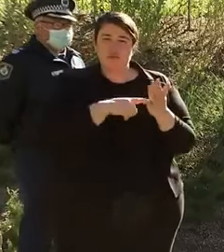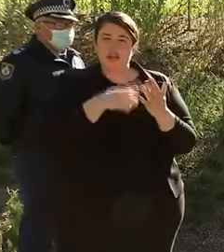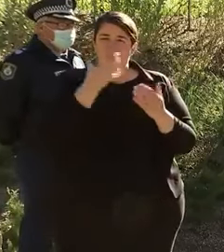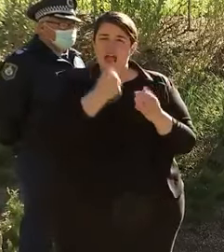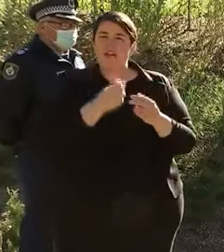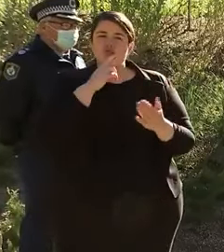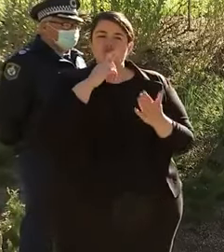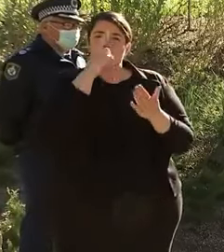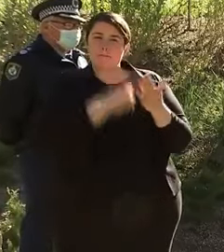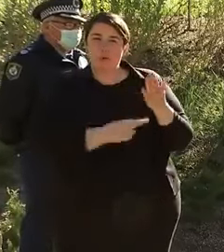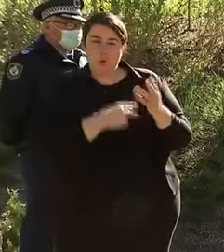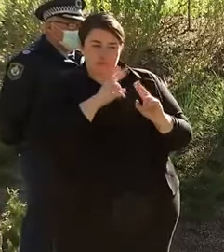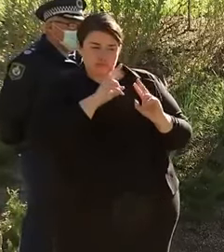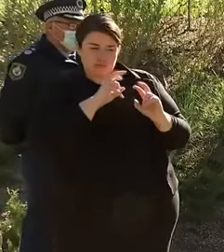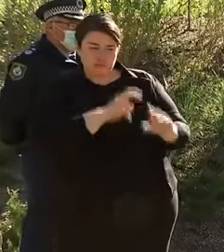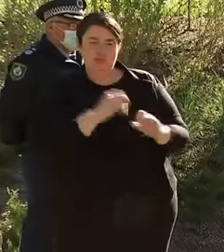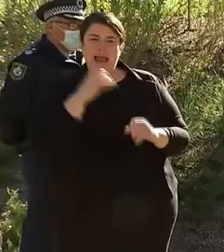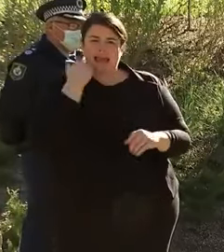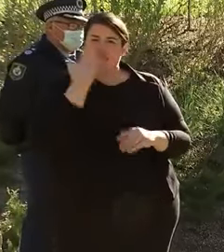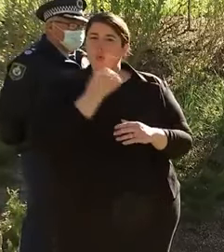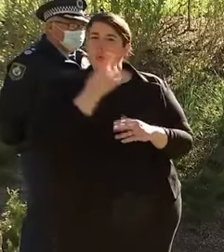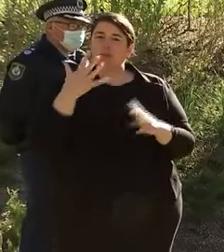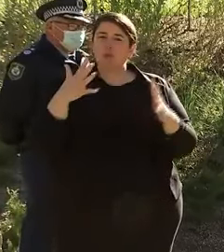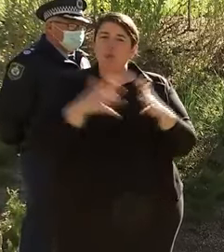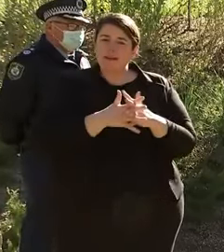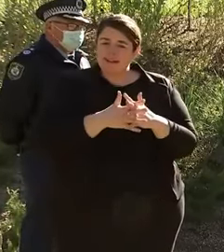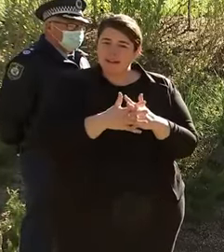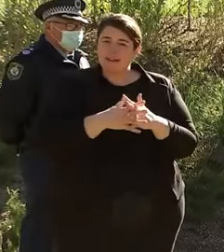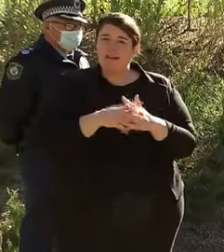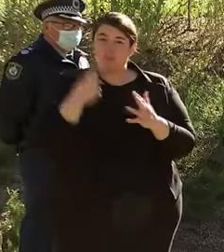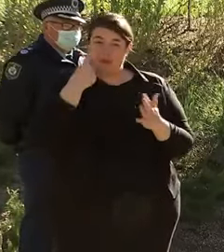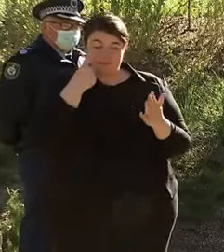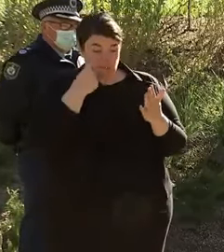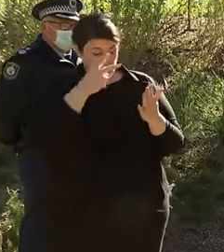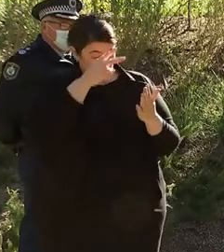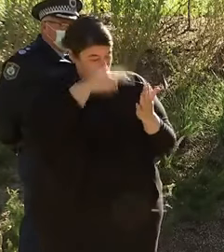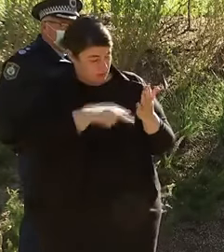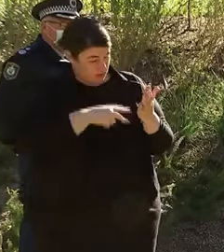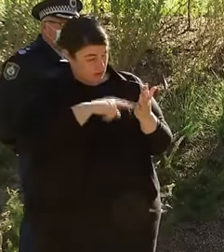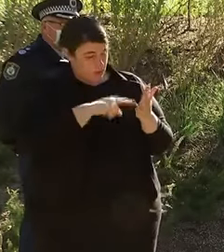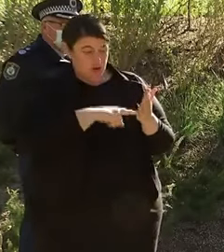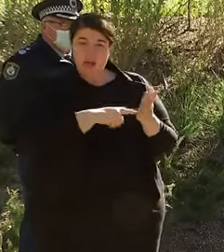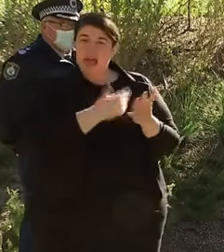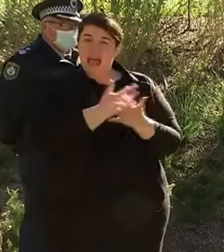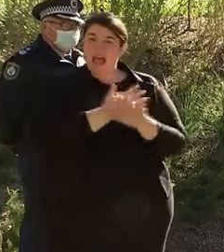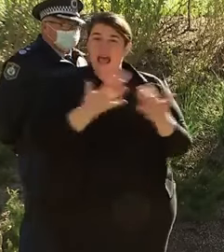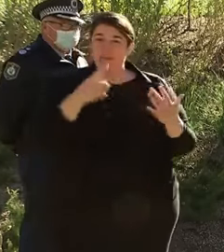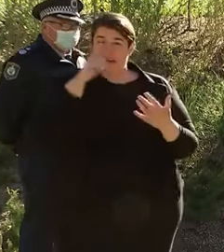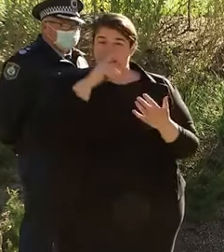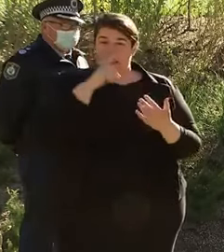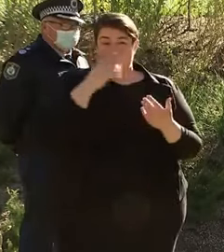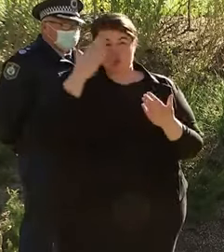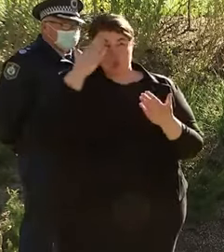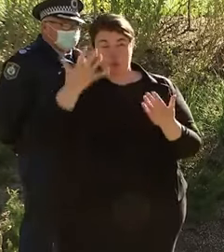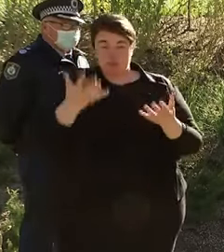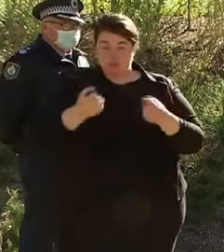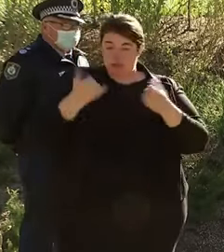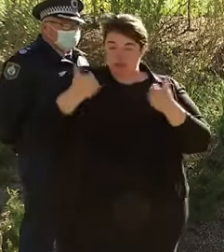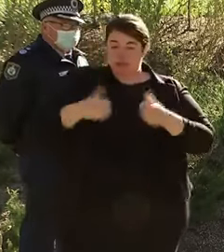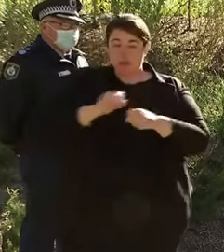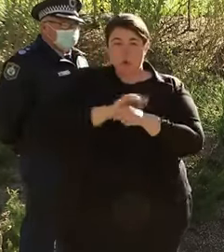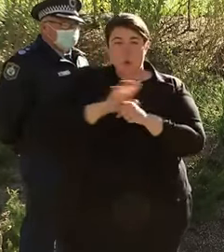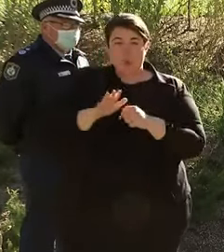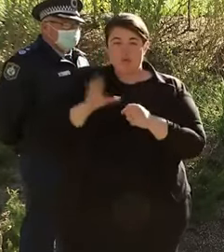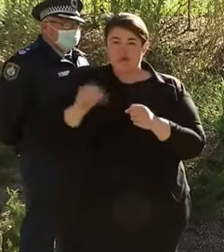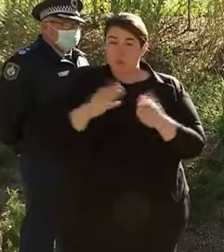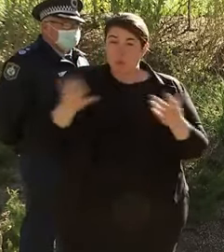epidemiological reports that are done weekly. And if you go back there, you'll look at the number of unlinked cases that we had